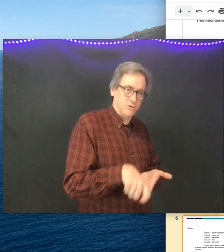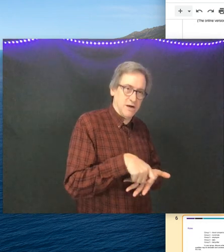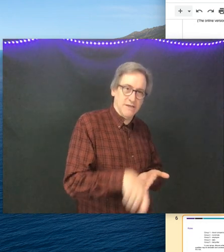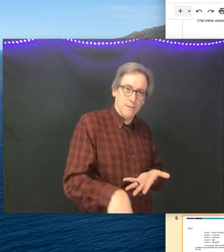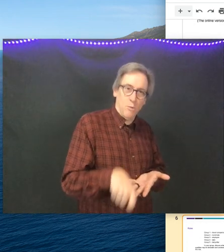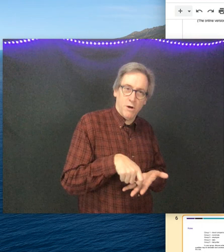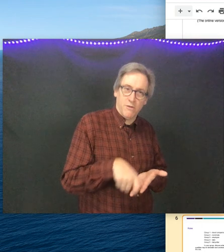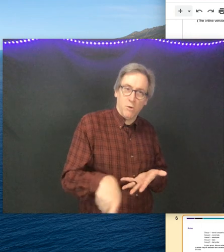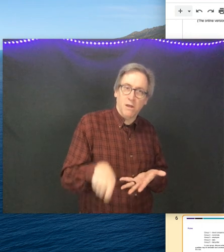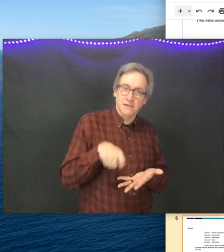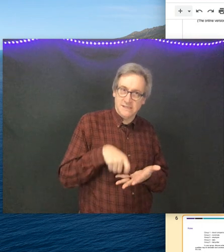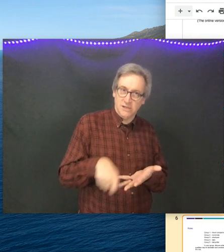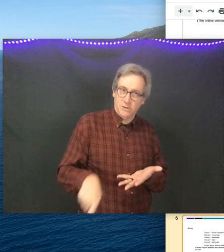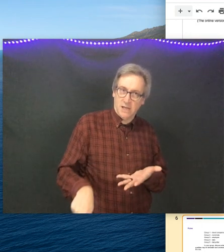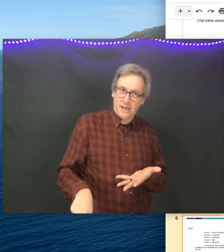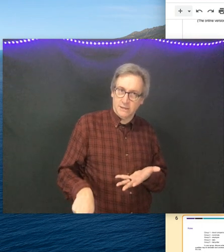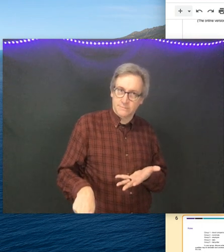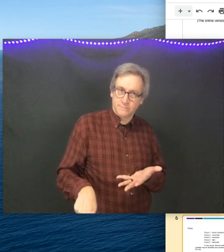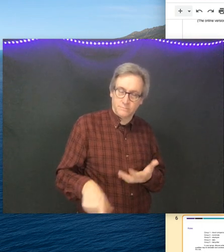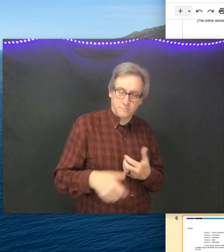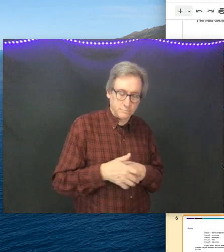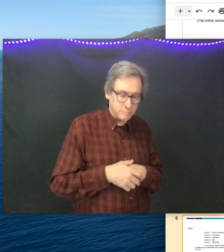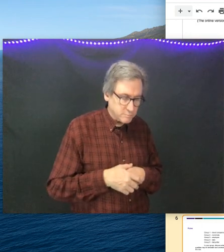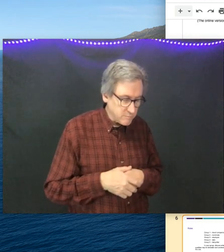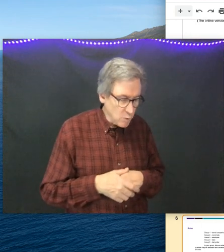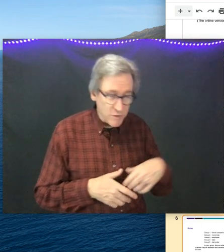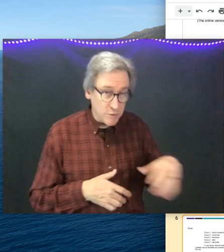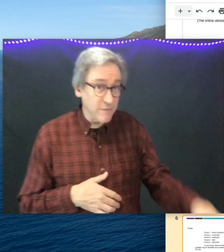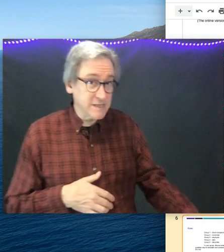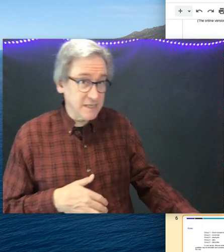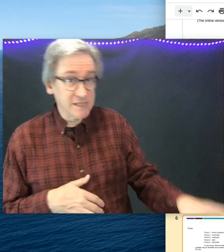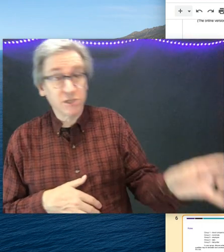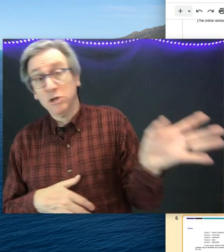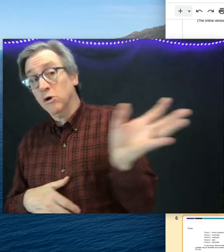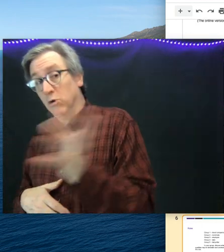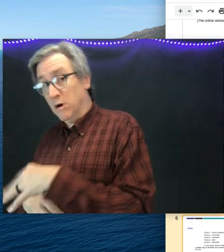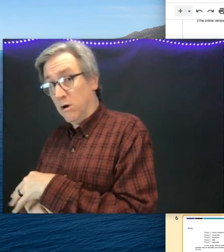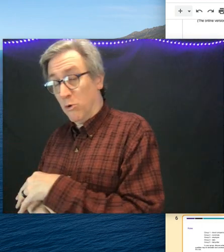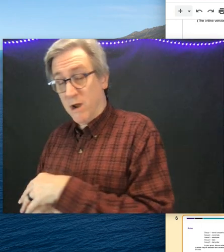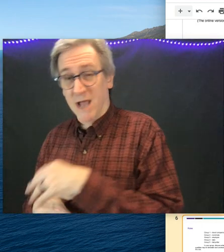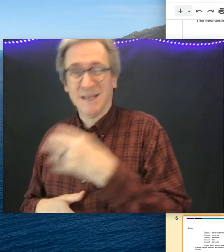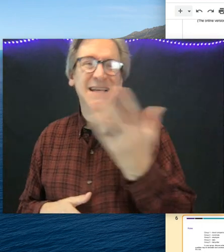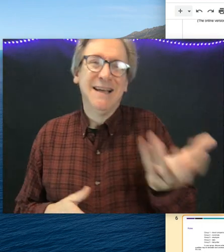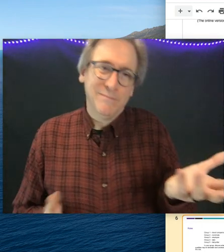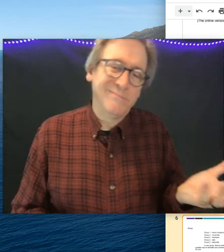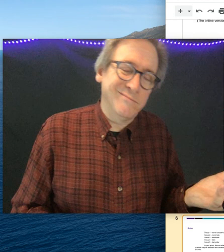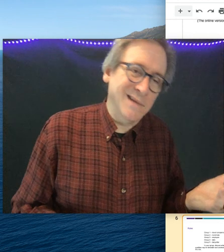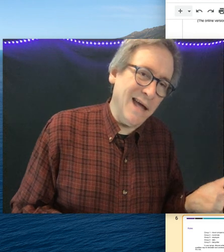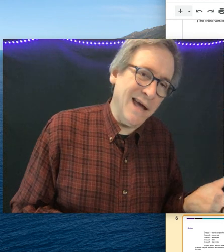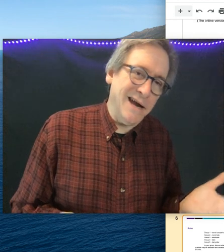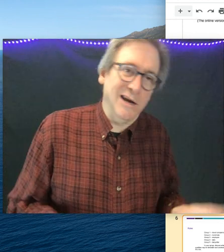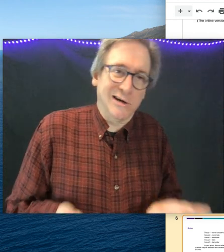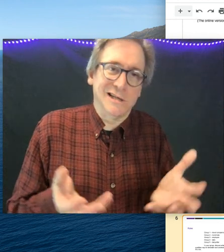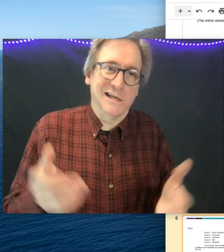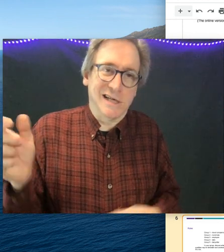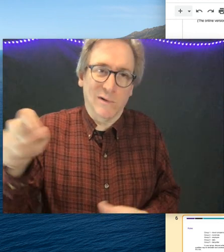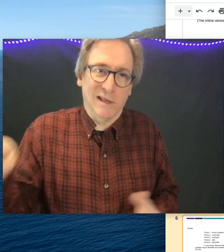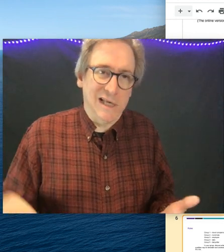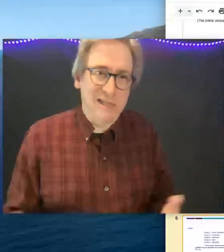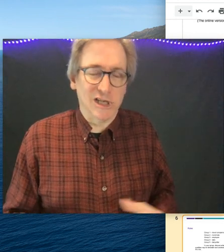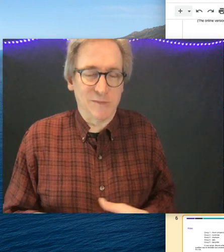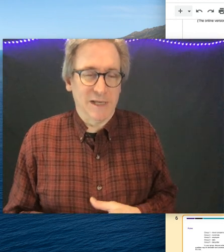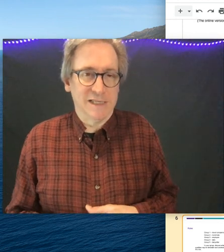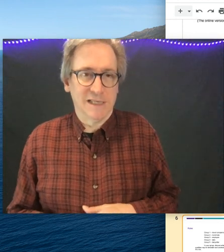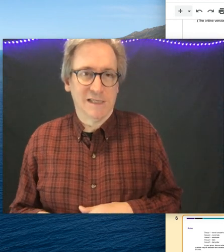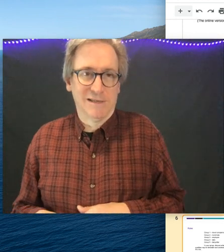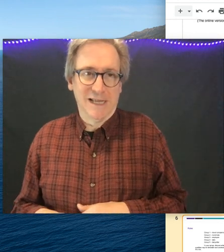of trying to think about what are the qualities that you would like, whether they're on this list or not. And I'd encourage you to stick with the